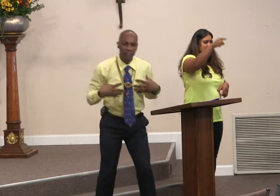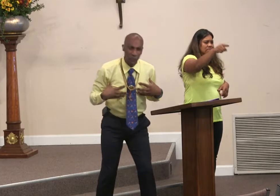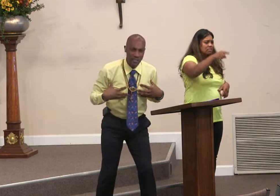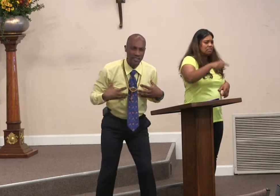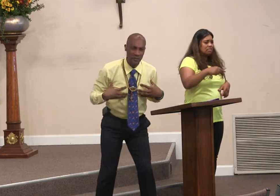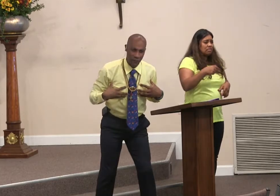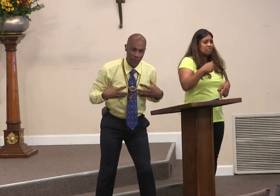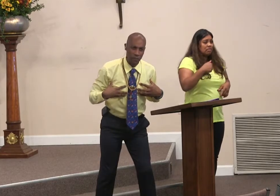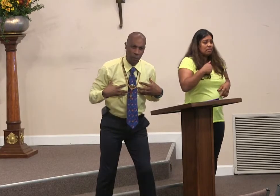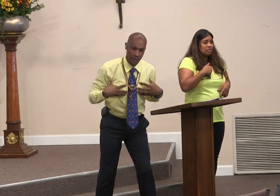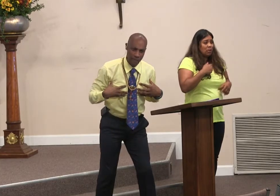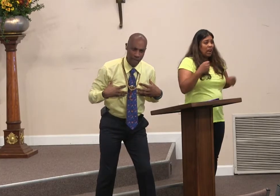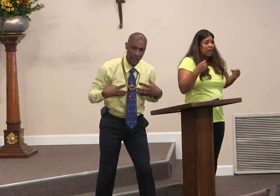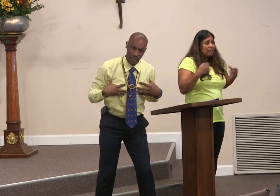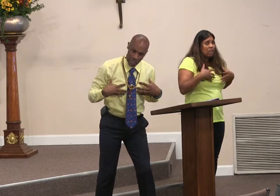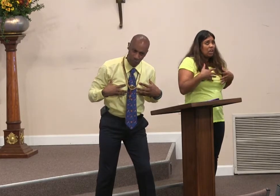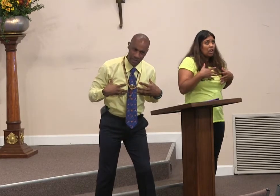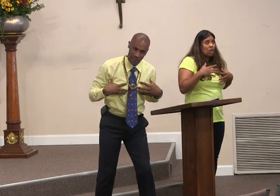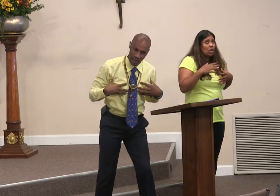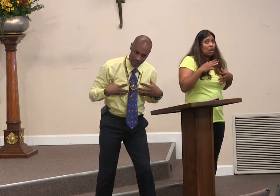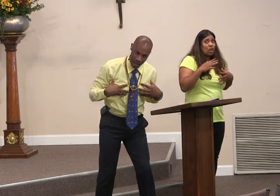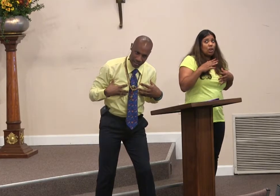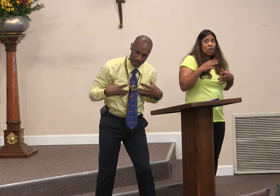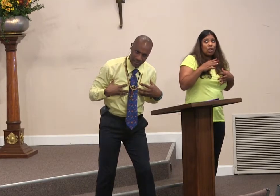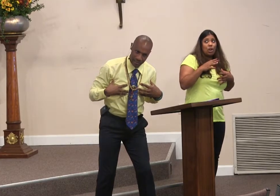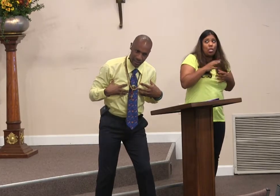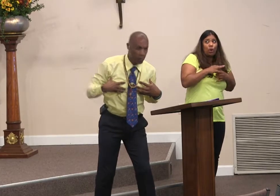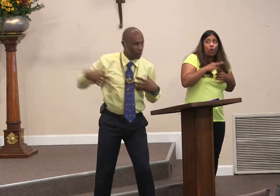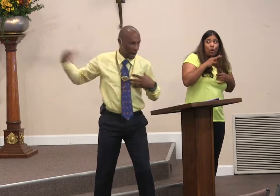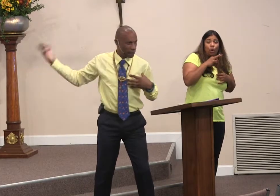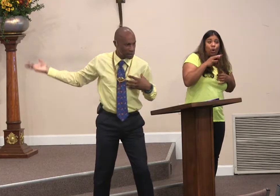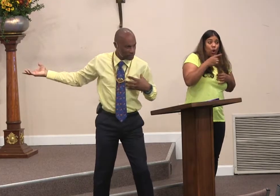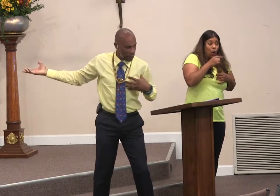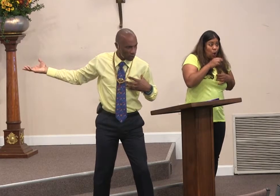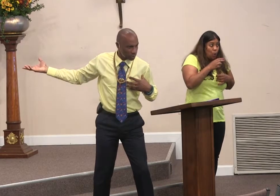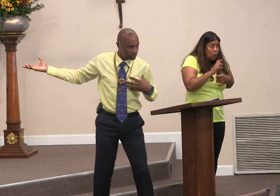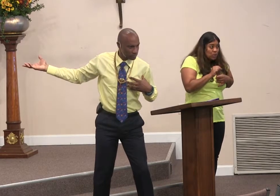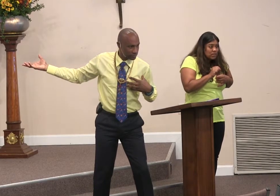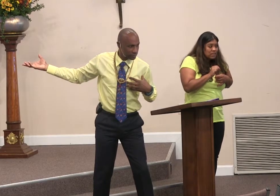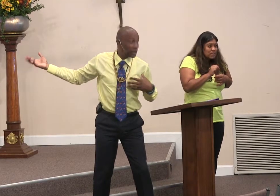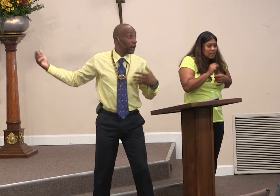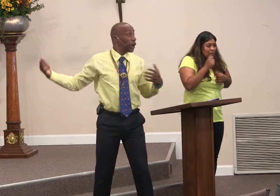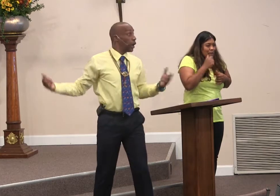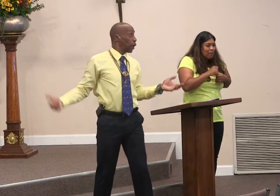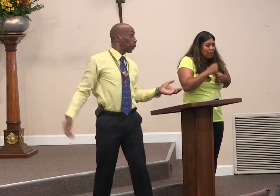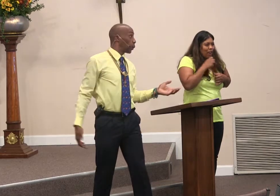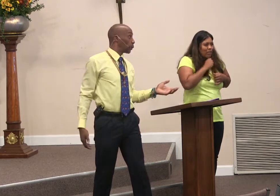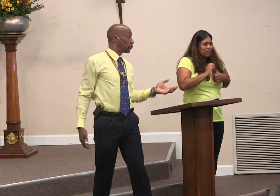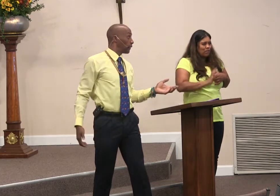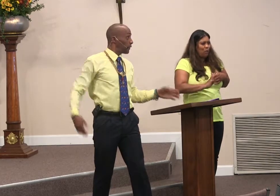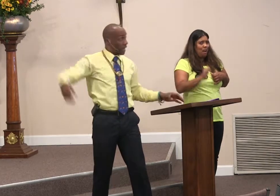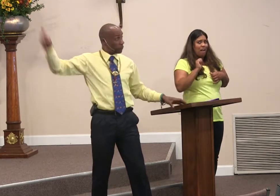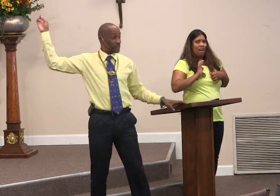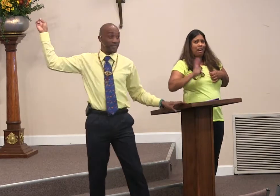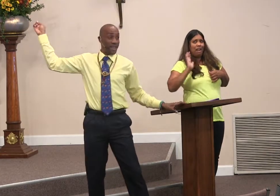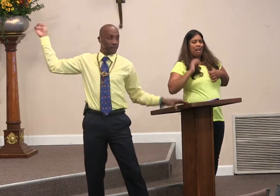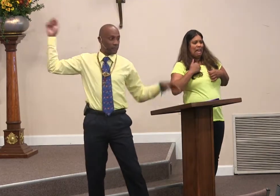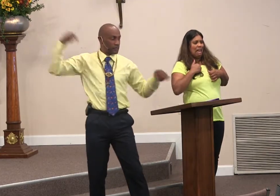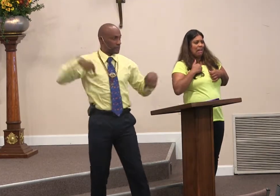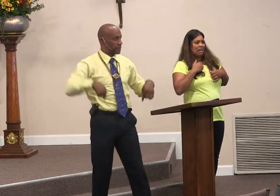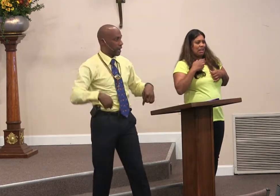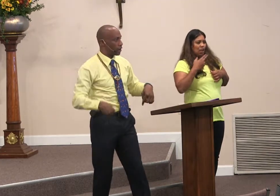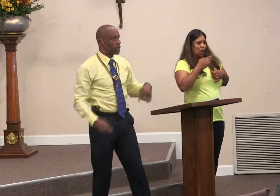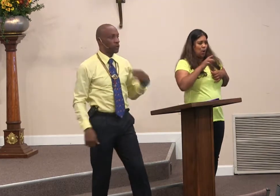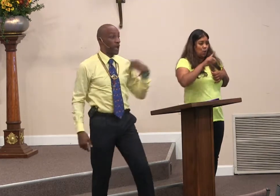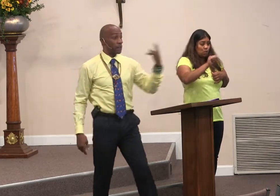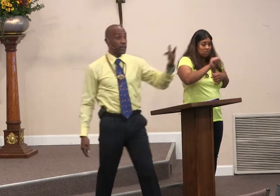Do I have a reason to fear the boogeyman that I thought was in my closet when I was 4? No. That was then.